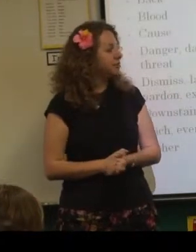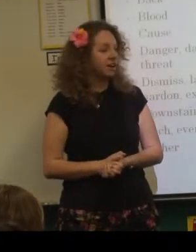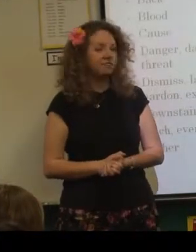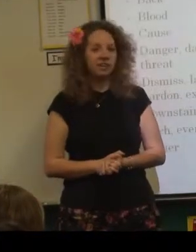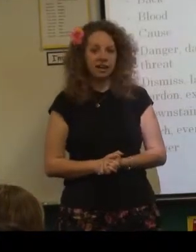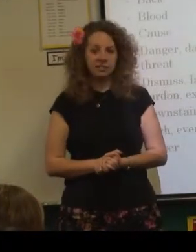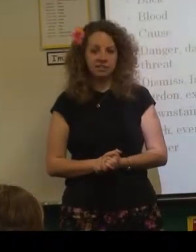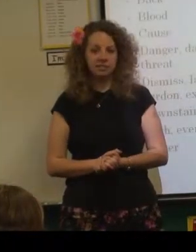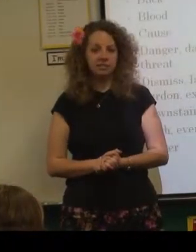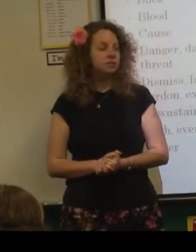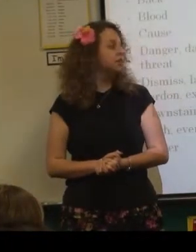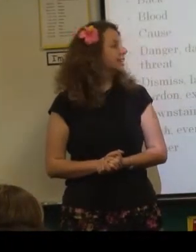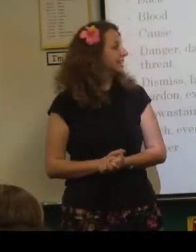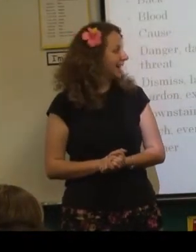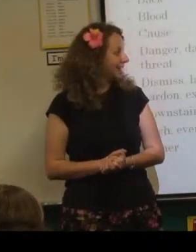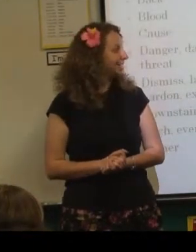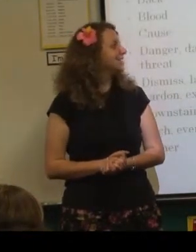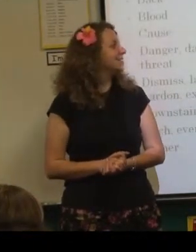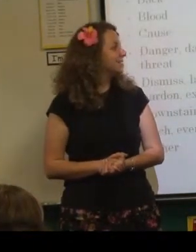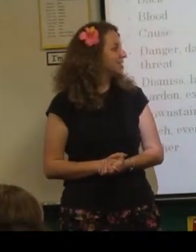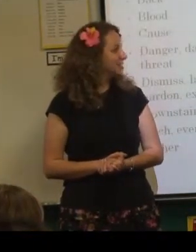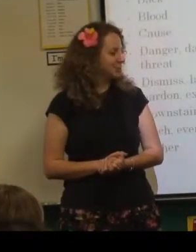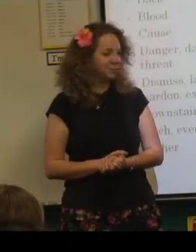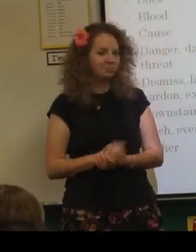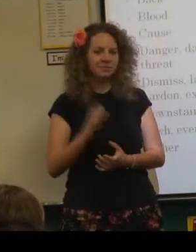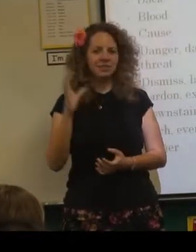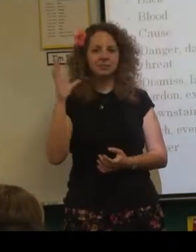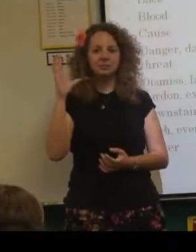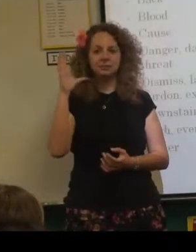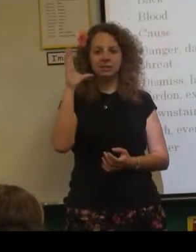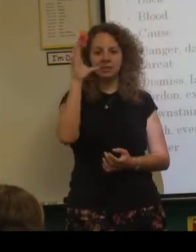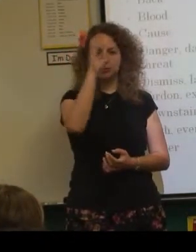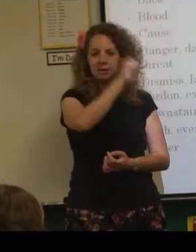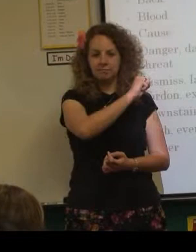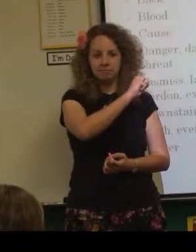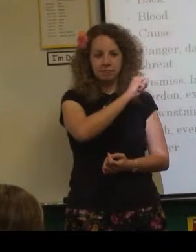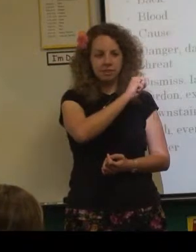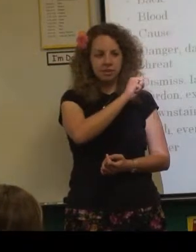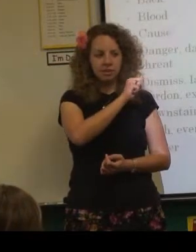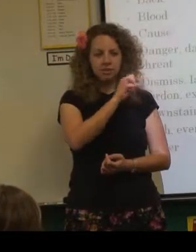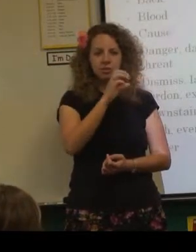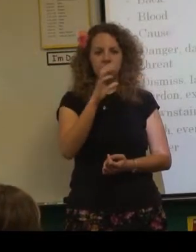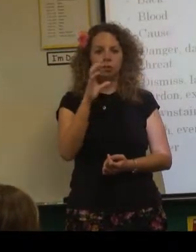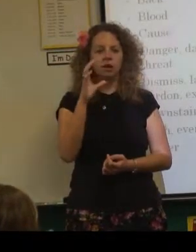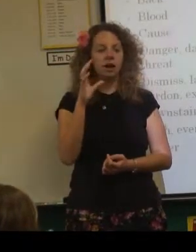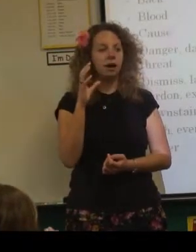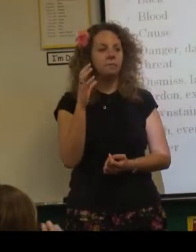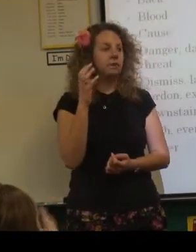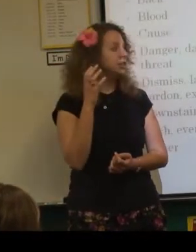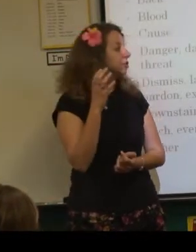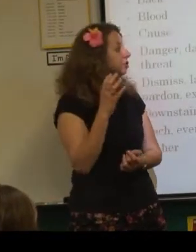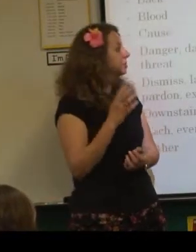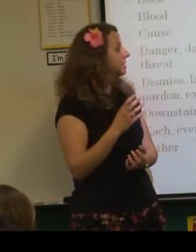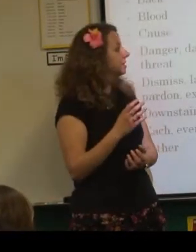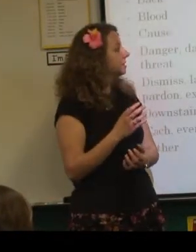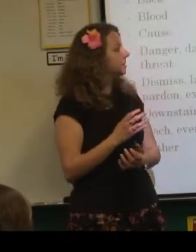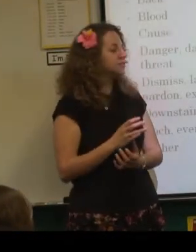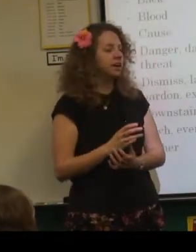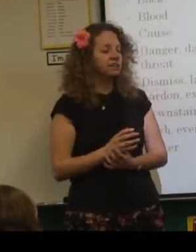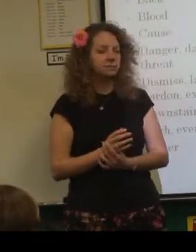have guess or assume is going to be this way. So you can use it in the sense of estimate,